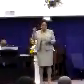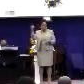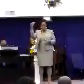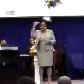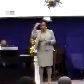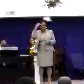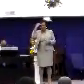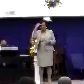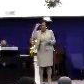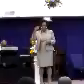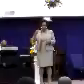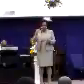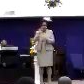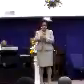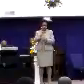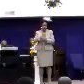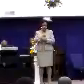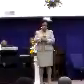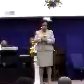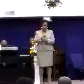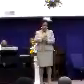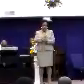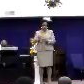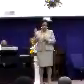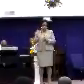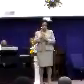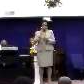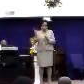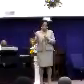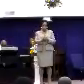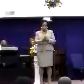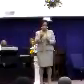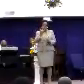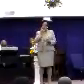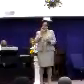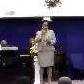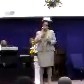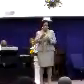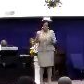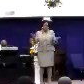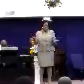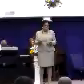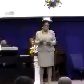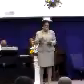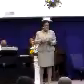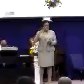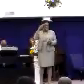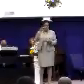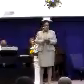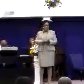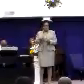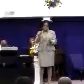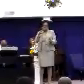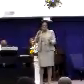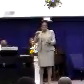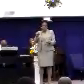mind, he's going to cause you, amen, to go in the wrong direction. Yeah, thank you, Lord. You don't believe me? Watch your kids when you go